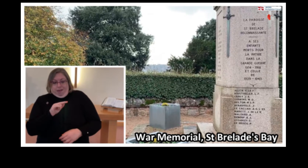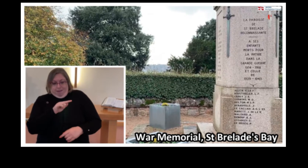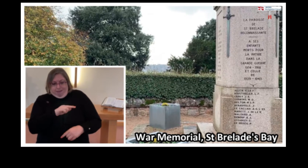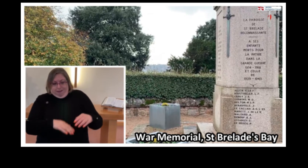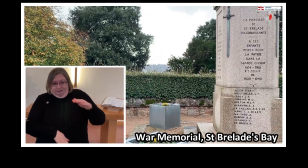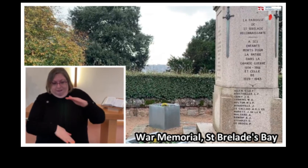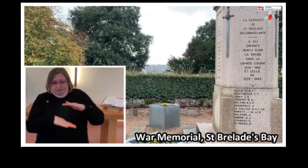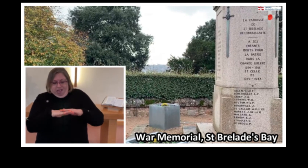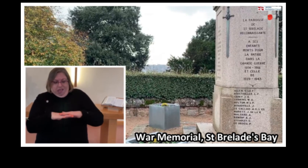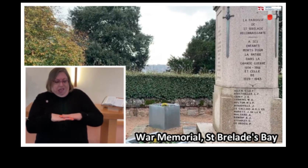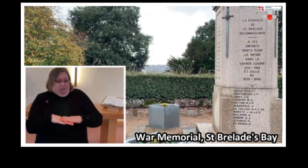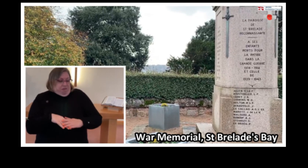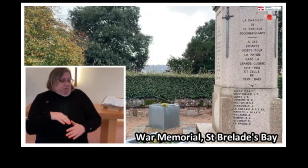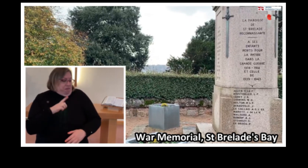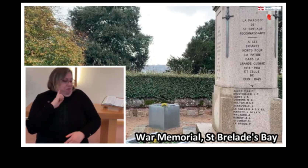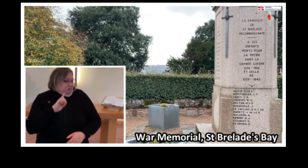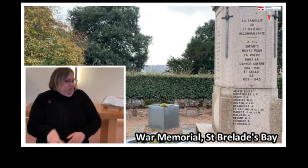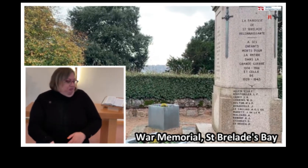feelings of rejection.